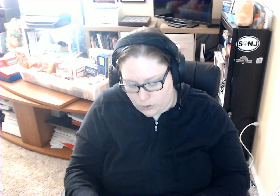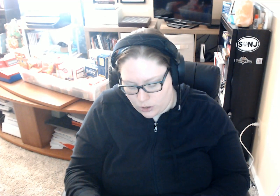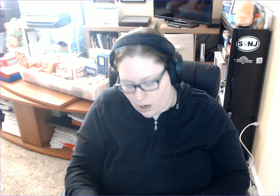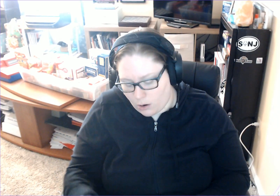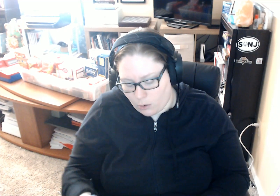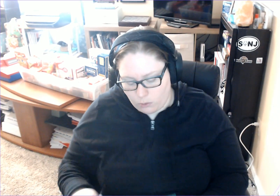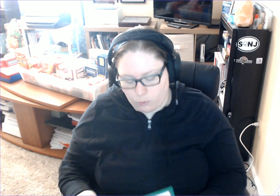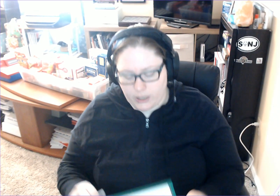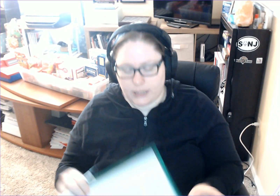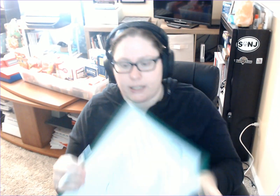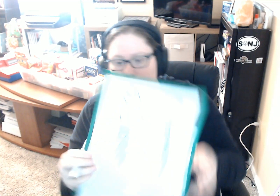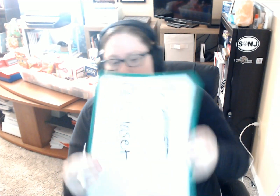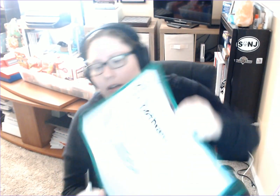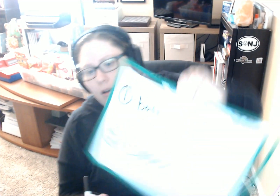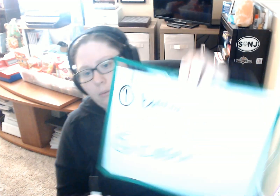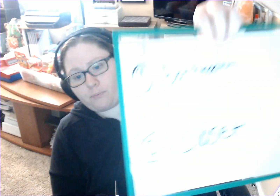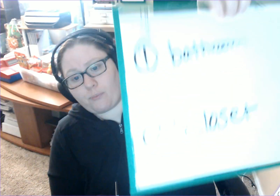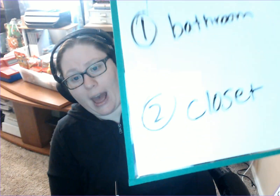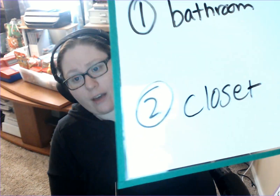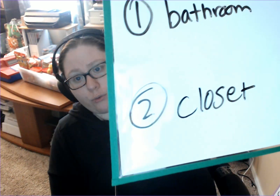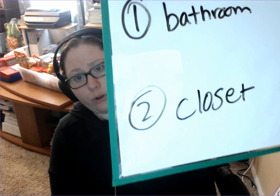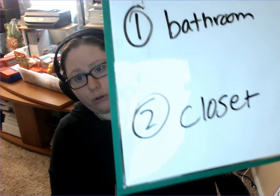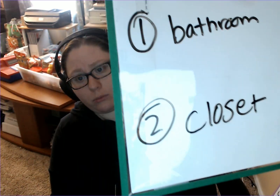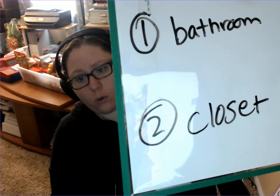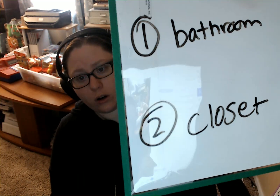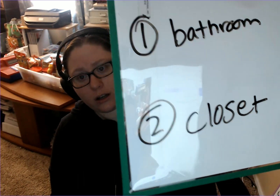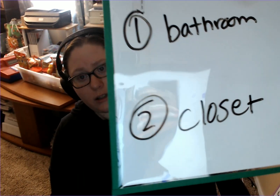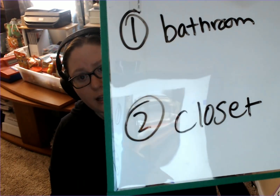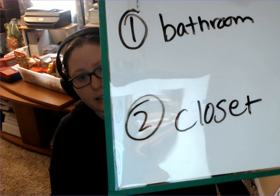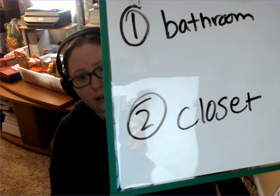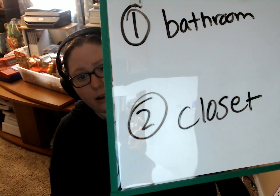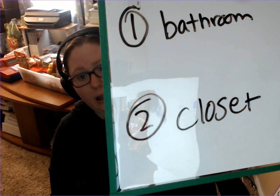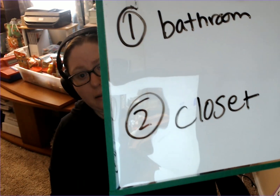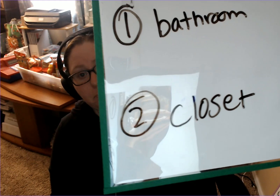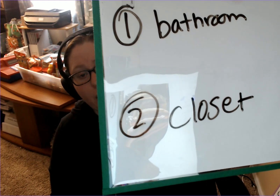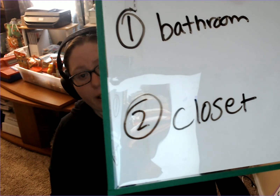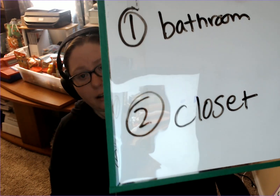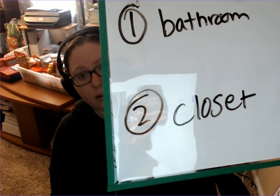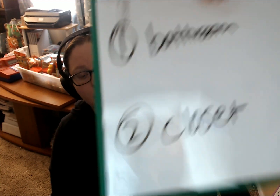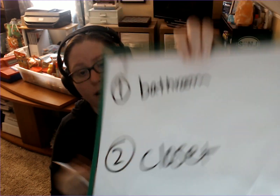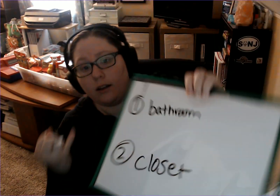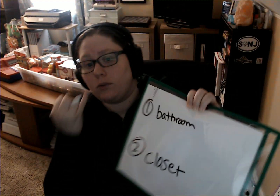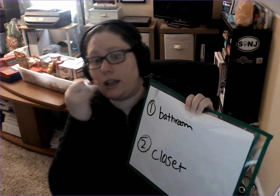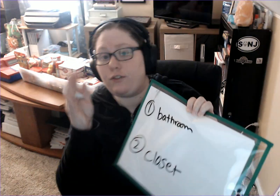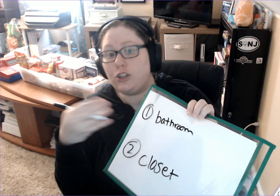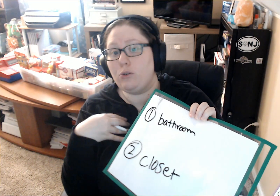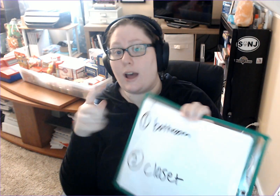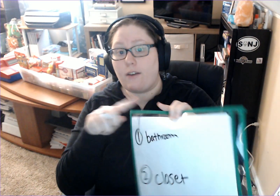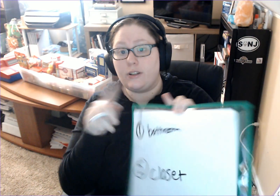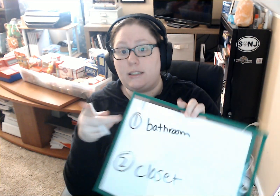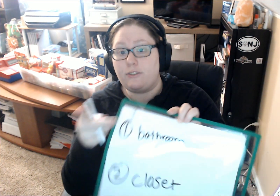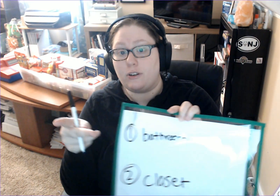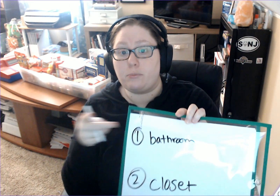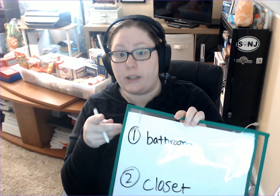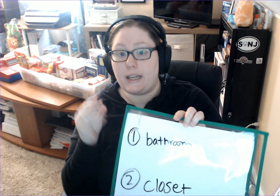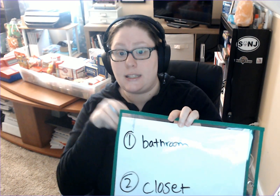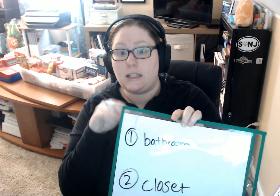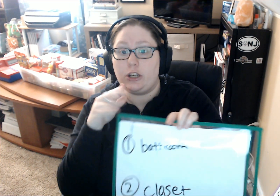So we listed bathroom or closet. But if you have a different place in your